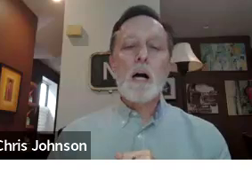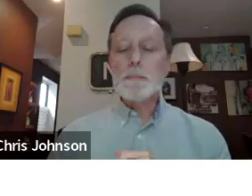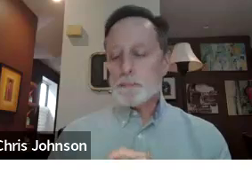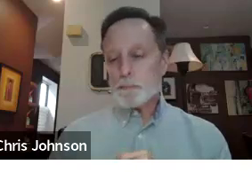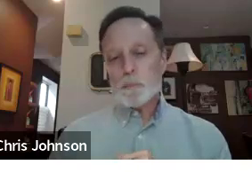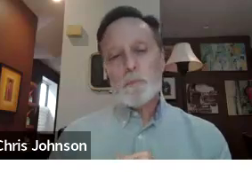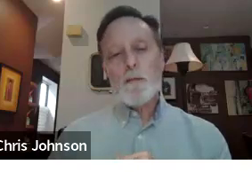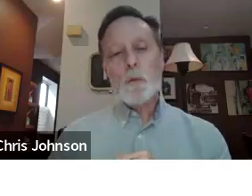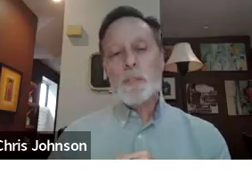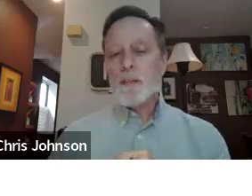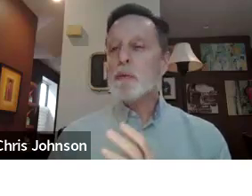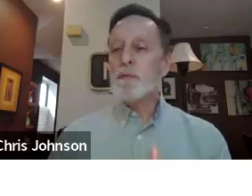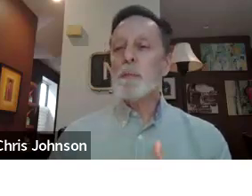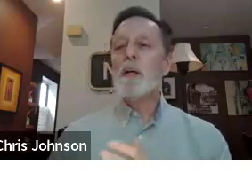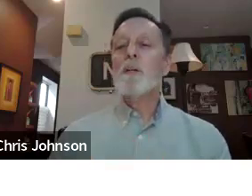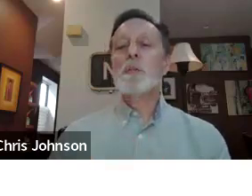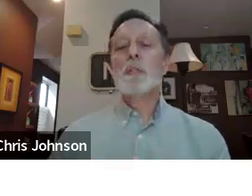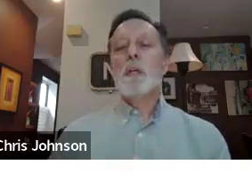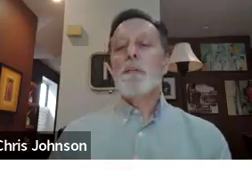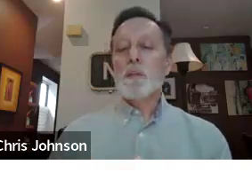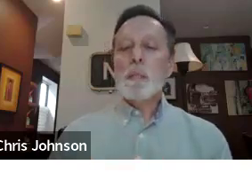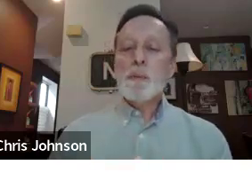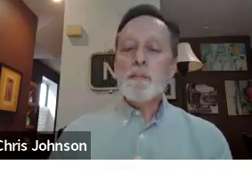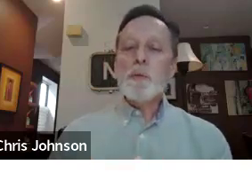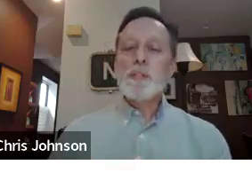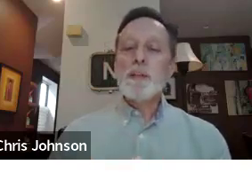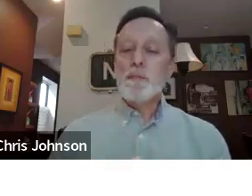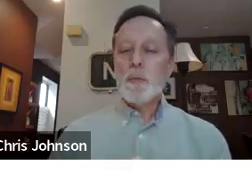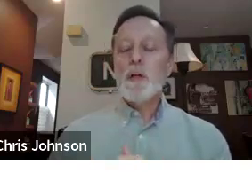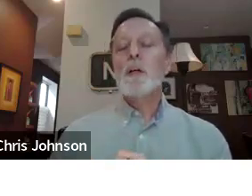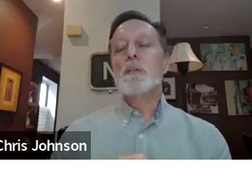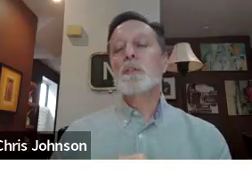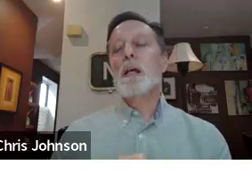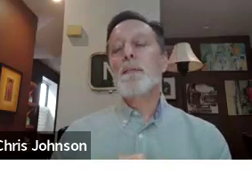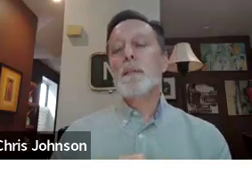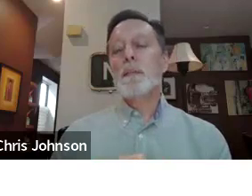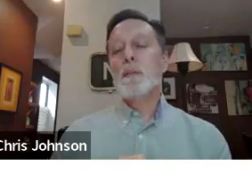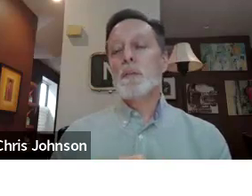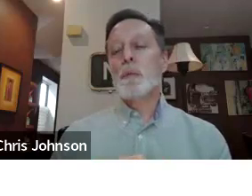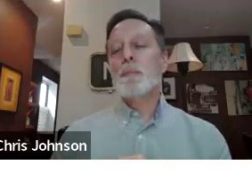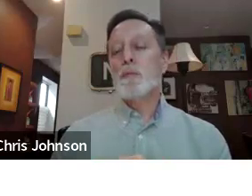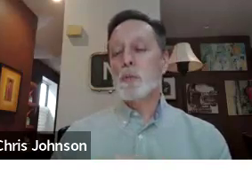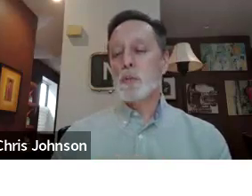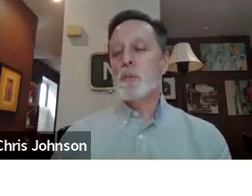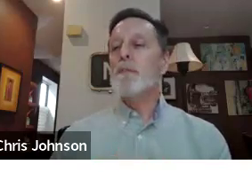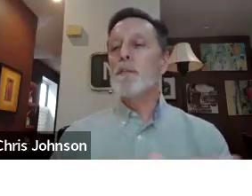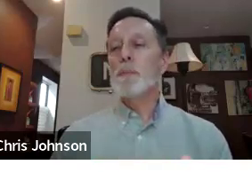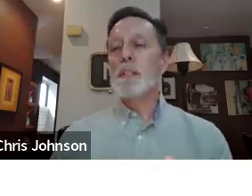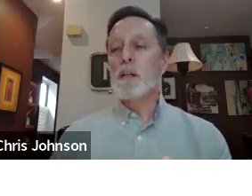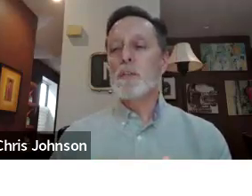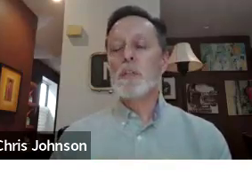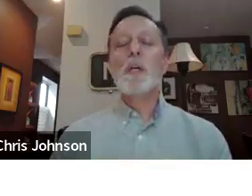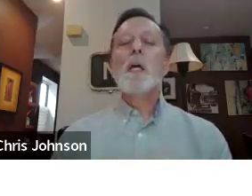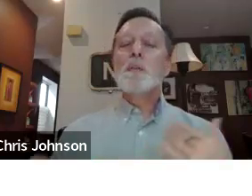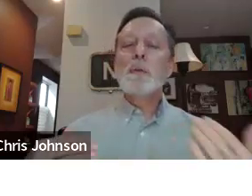that focus on the performing arts. There's people that focus on the visual arts. And there's people that focus just on